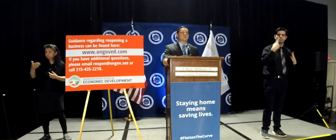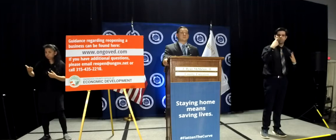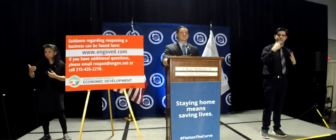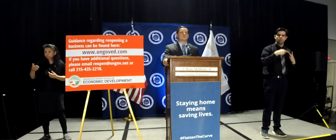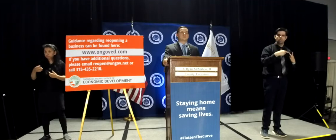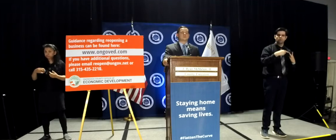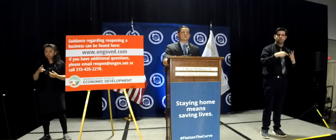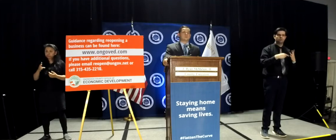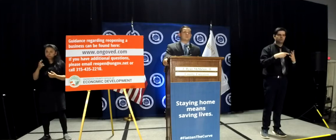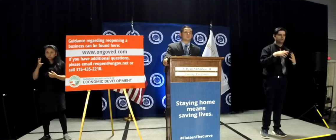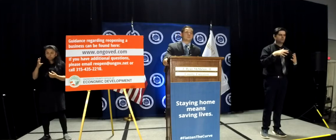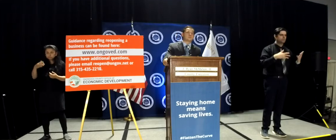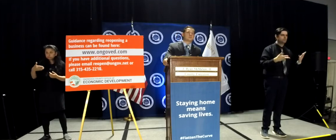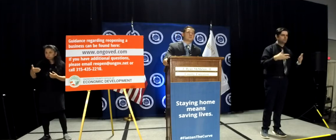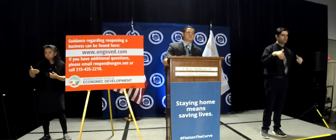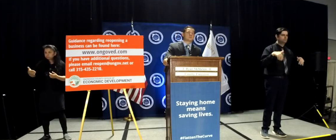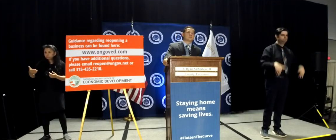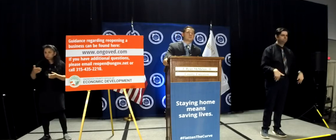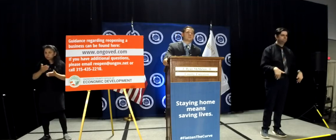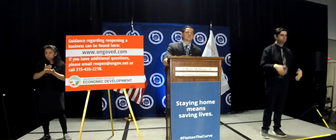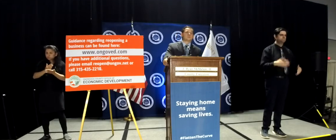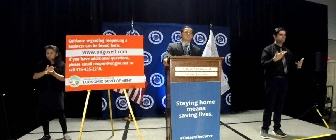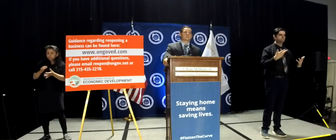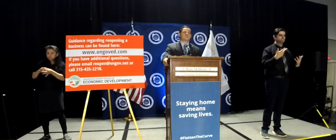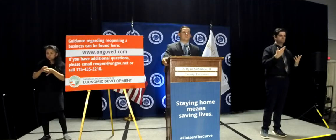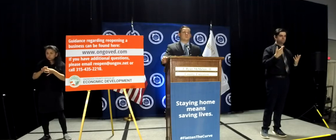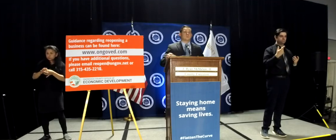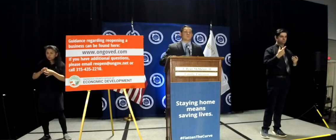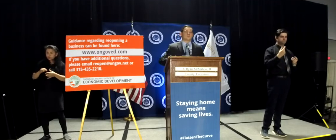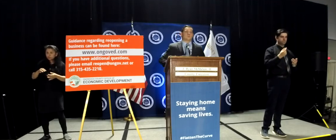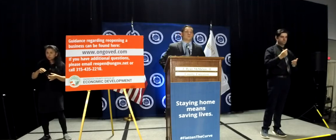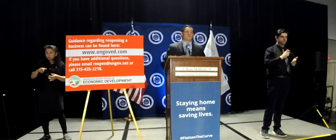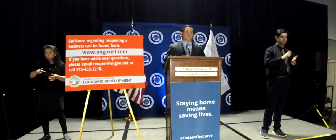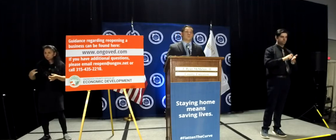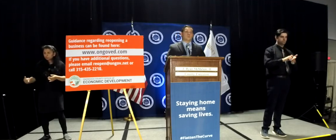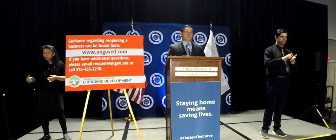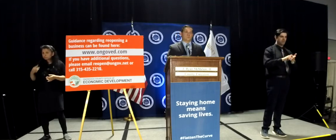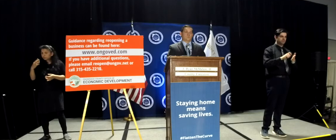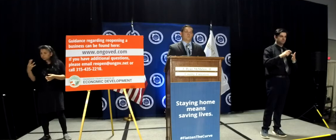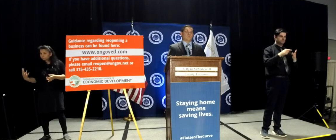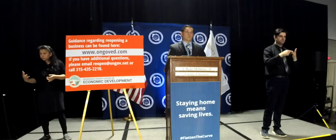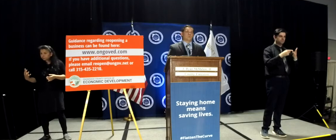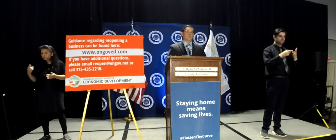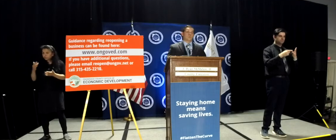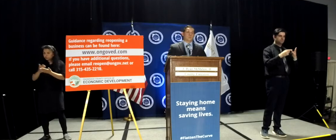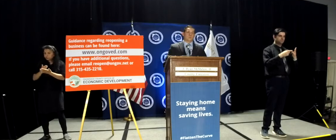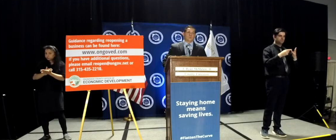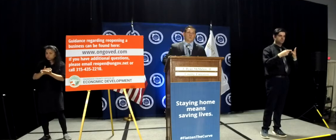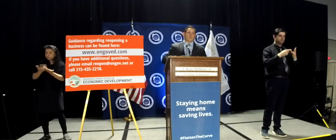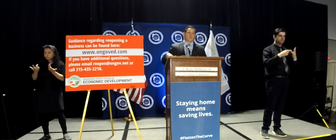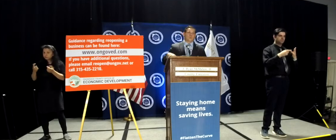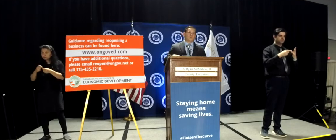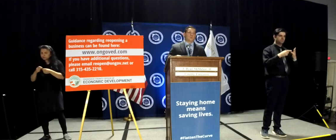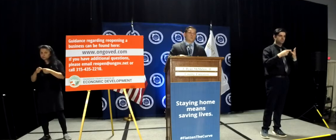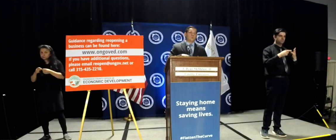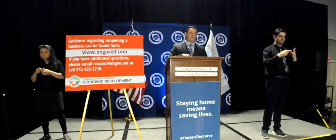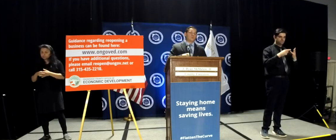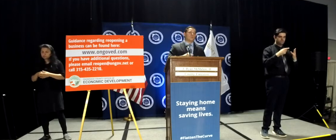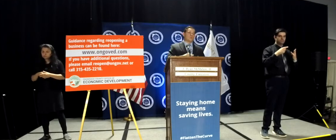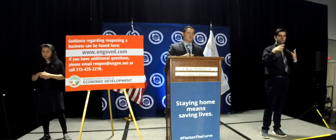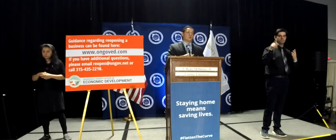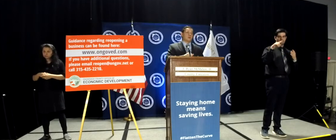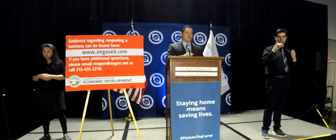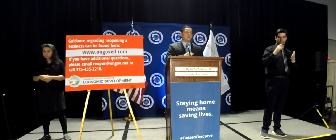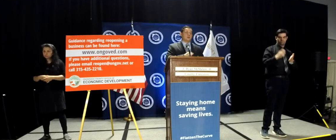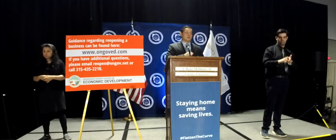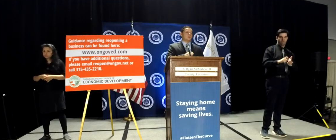today so that we can prepare for the next 2 weeks and 4 weeks? Do you have any idea when? I mean, just from these regional control group meetings, are you getting an idea that we're